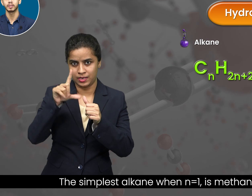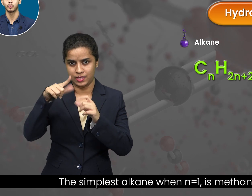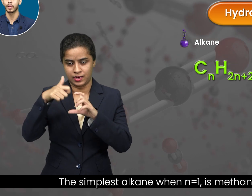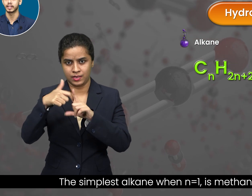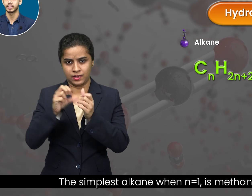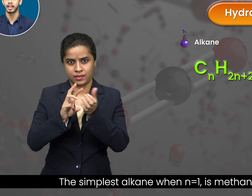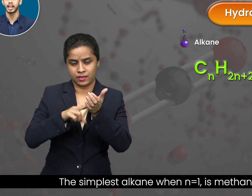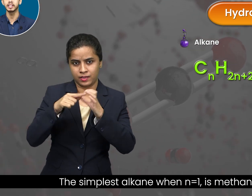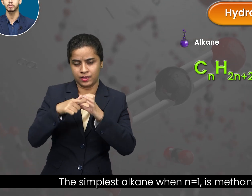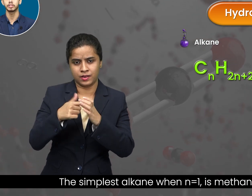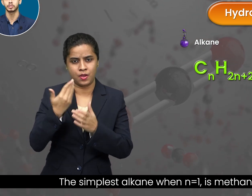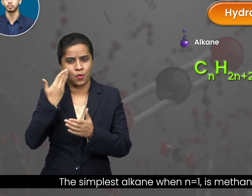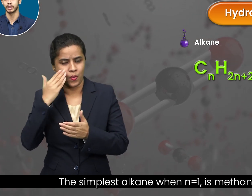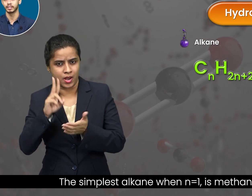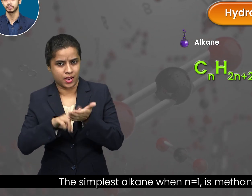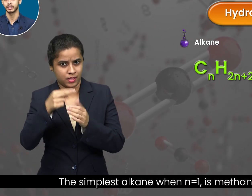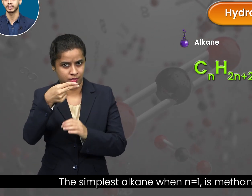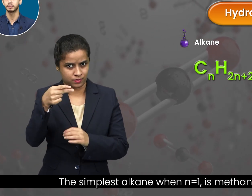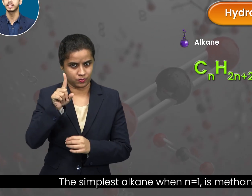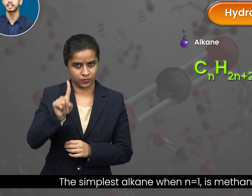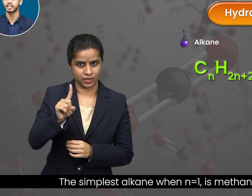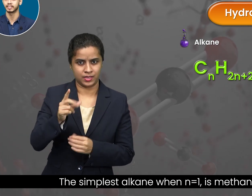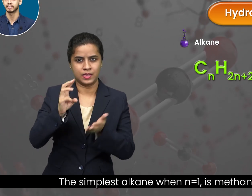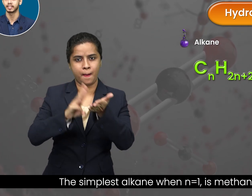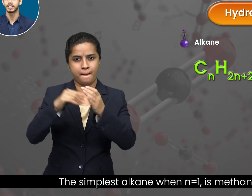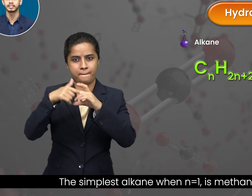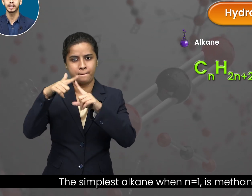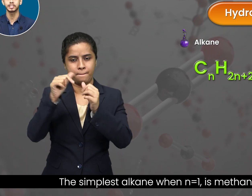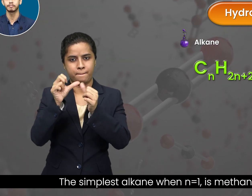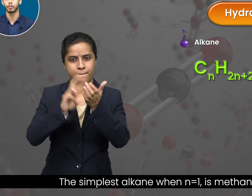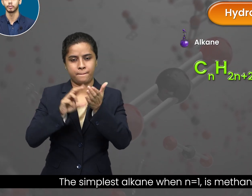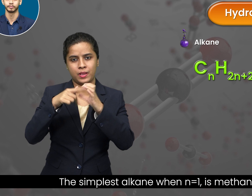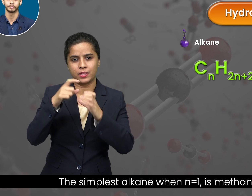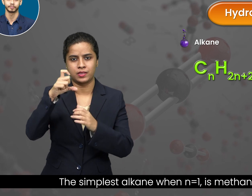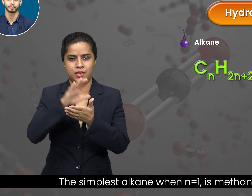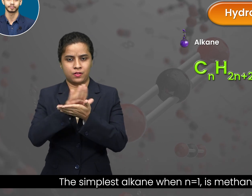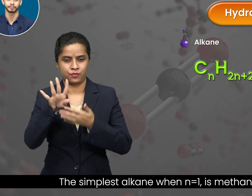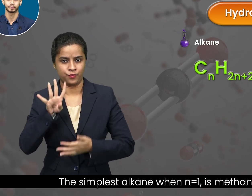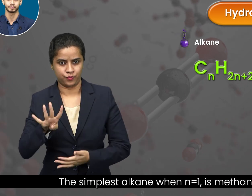alkane when n equals to 1 is methane, CH4.